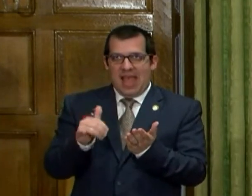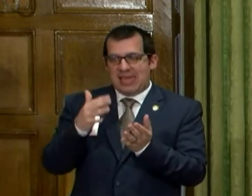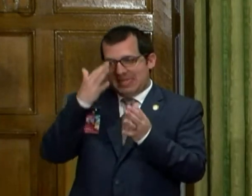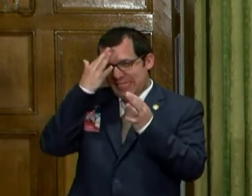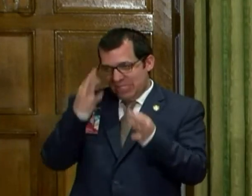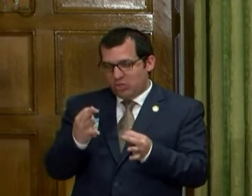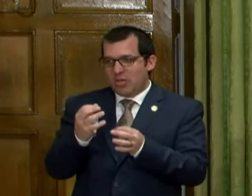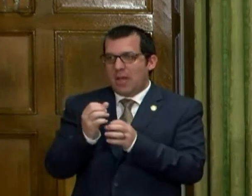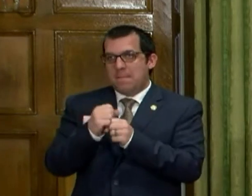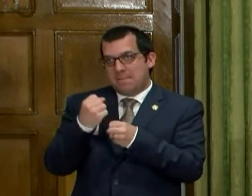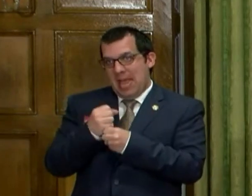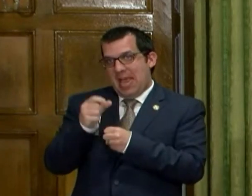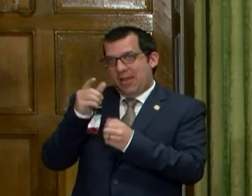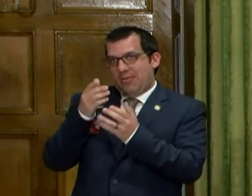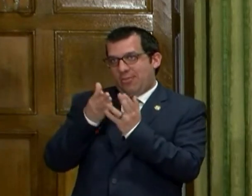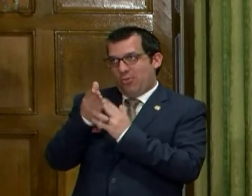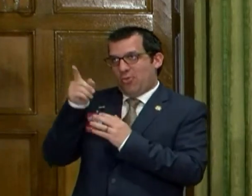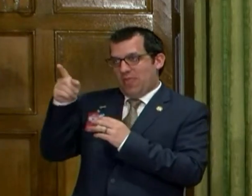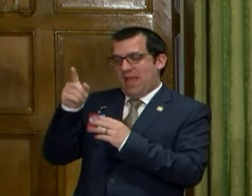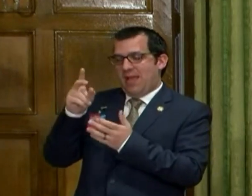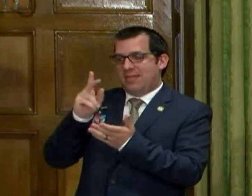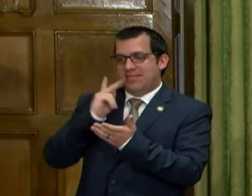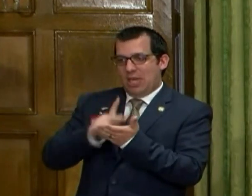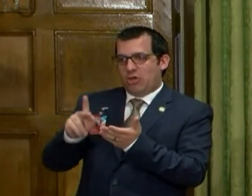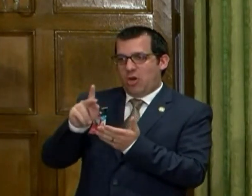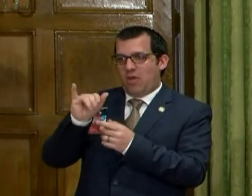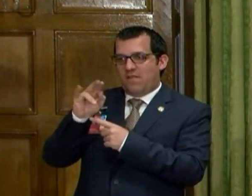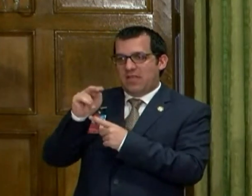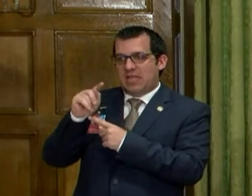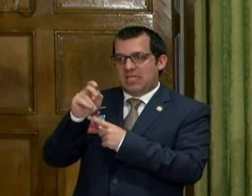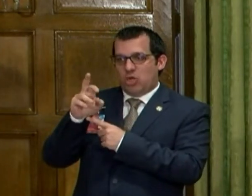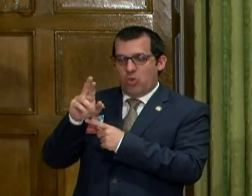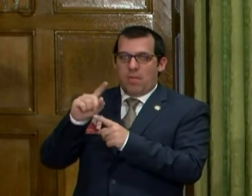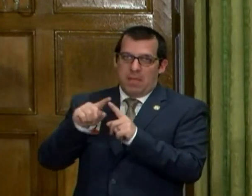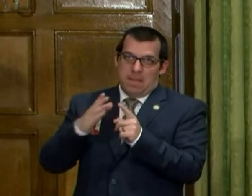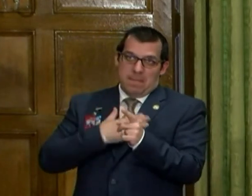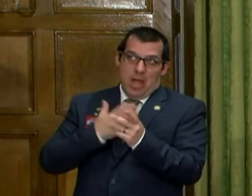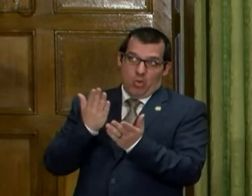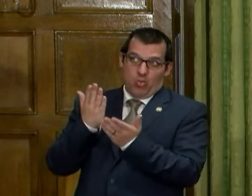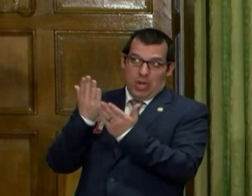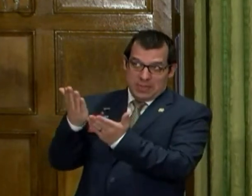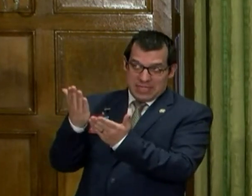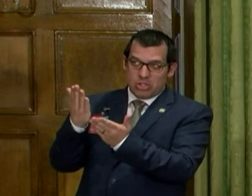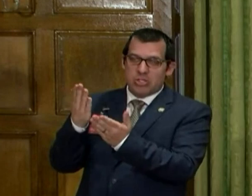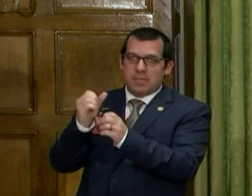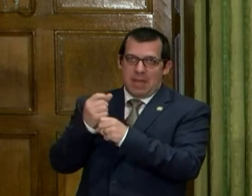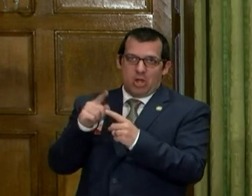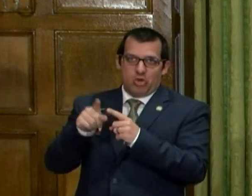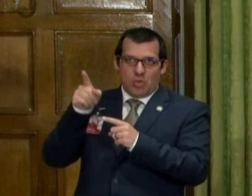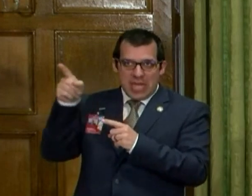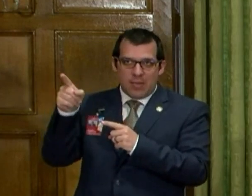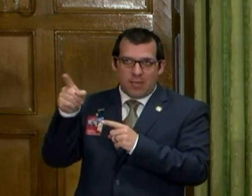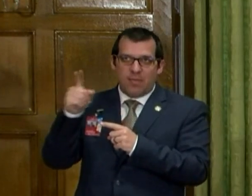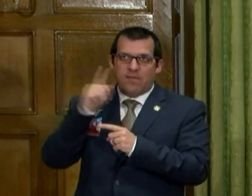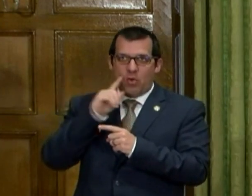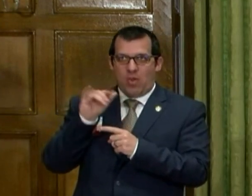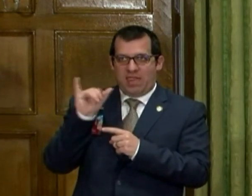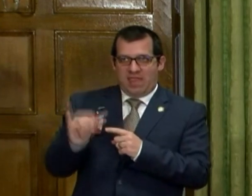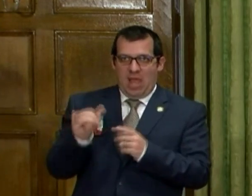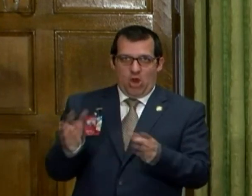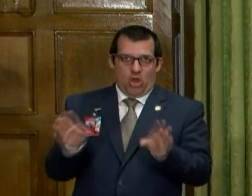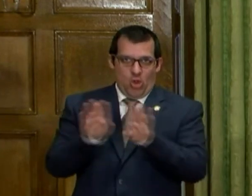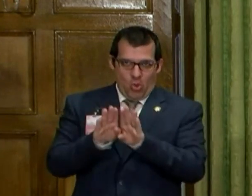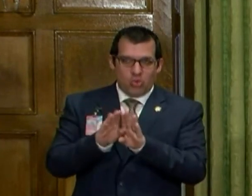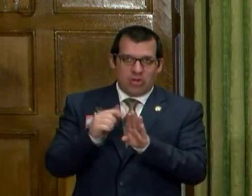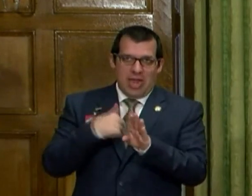we've made by the Secretary of Interior, but it has my recommendation that I have made to him for that closure.